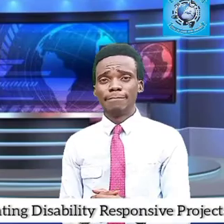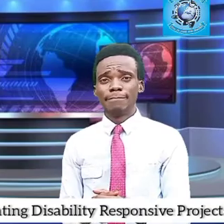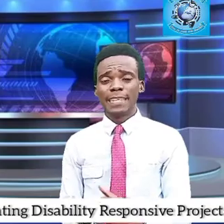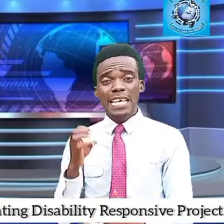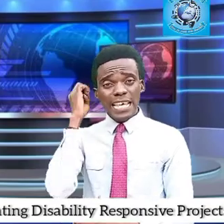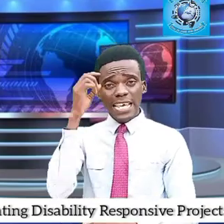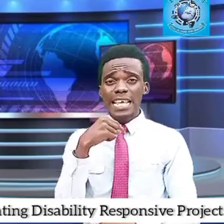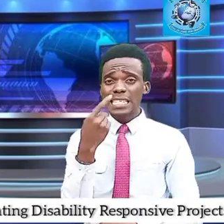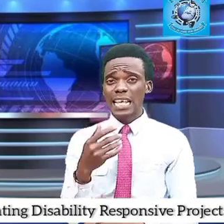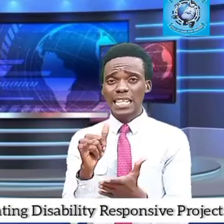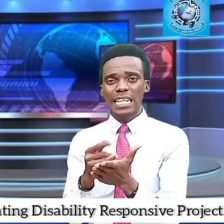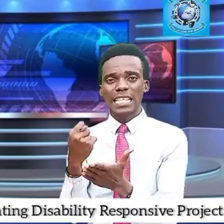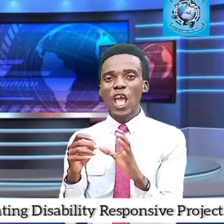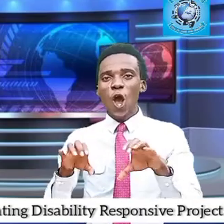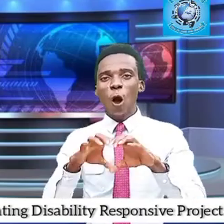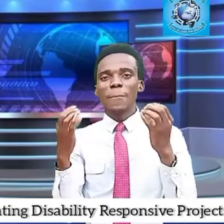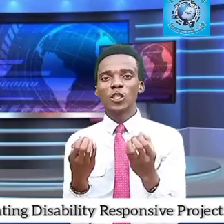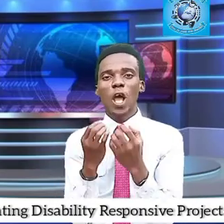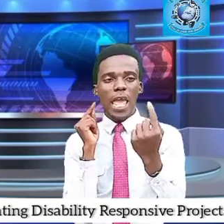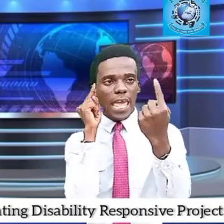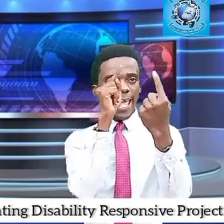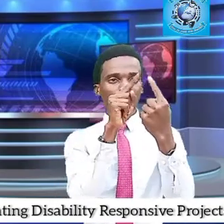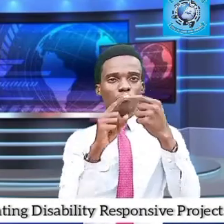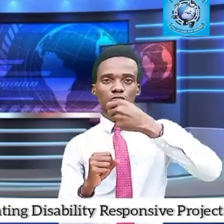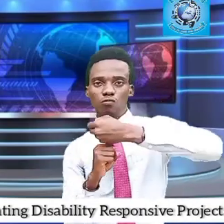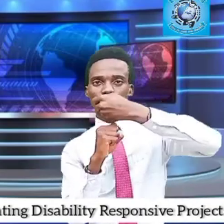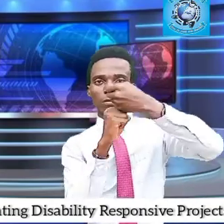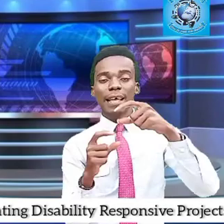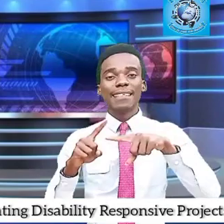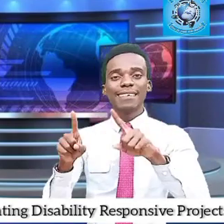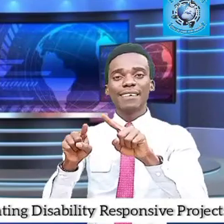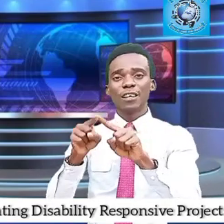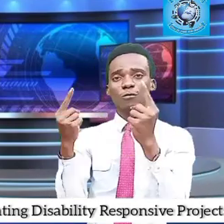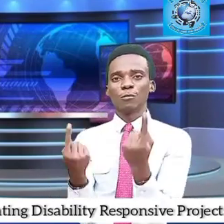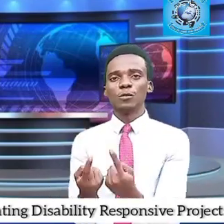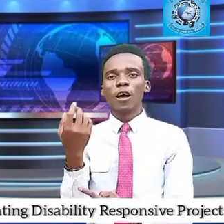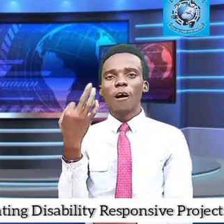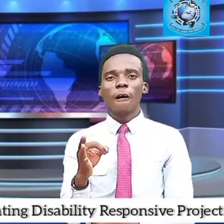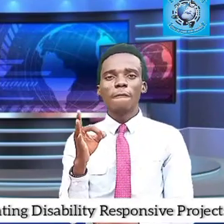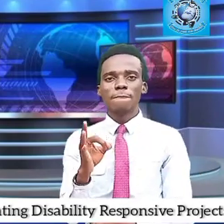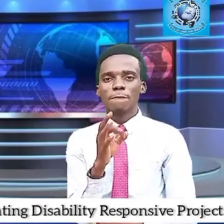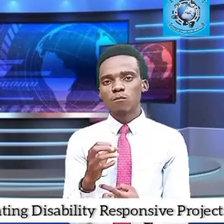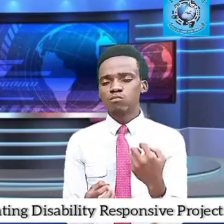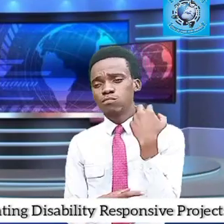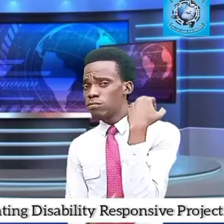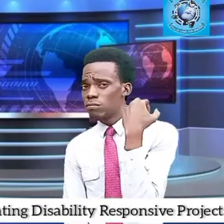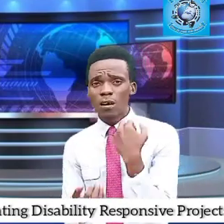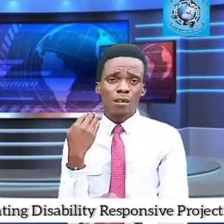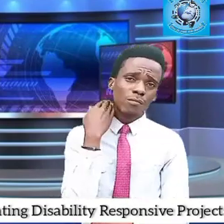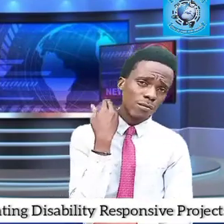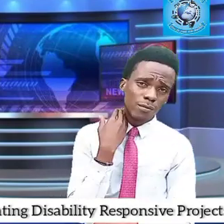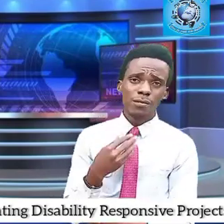he revealed that the Commission aims to support diverse groups of marginalized people